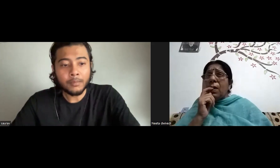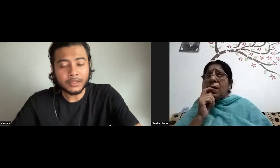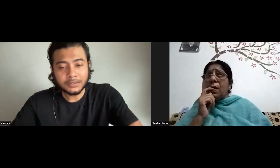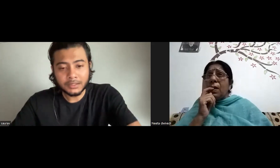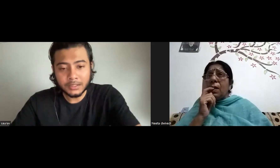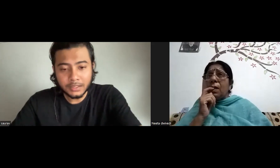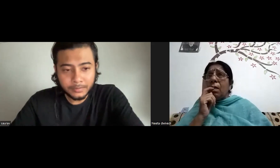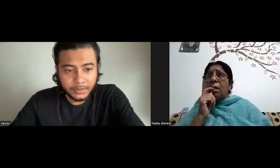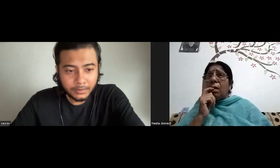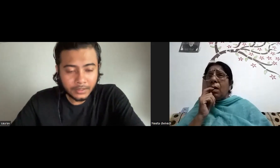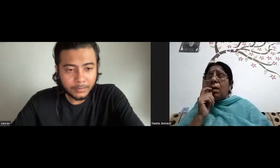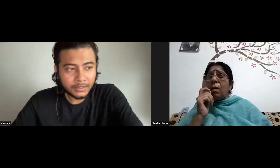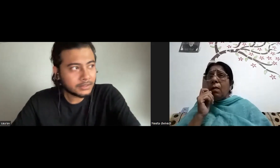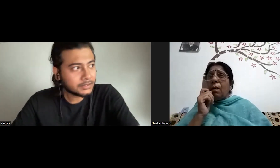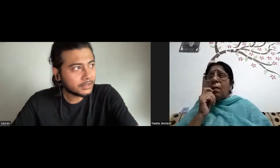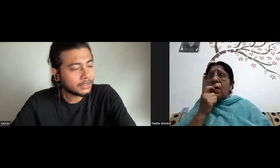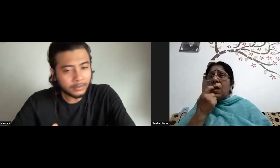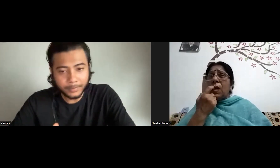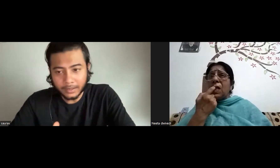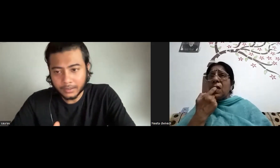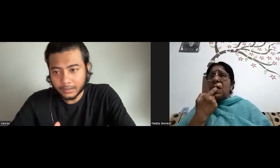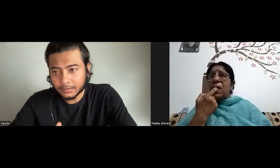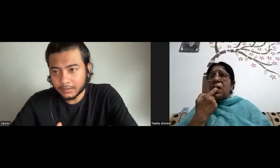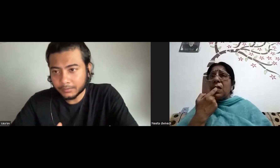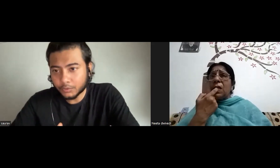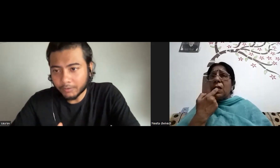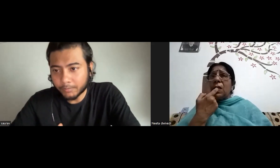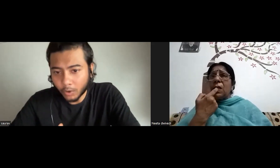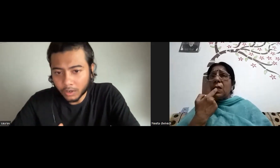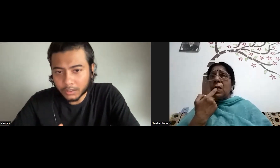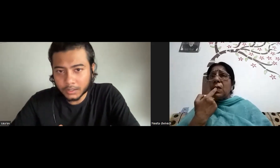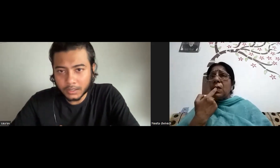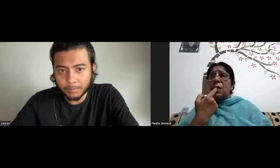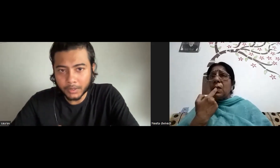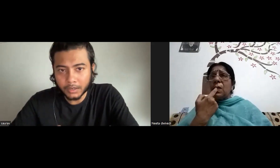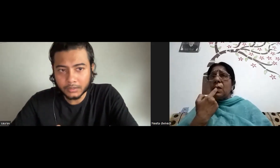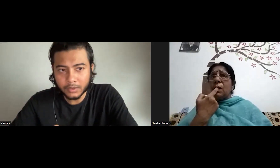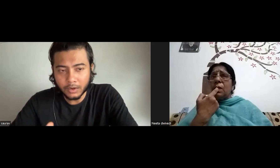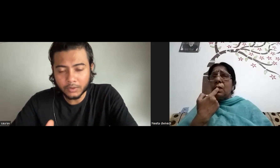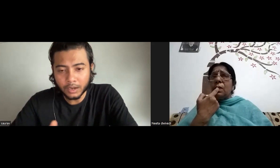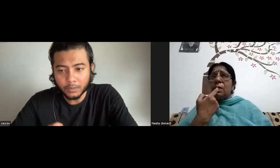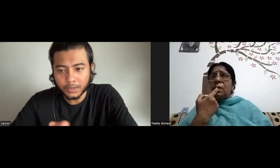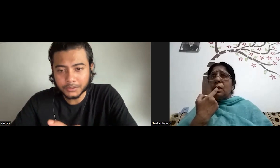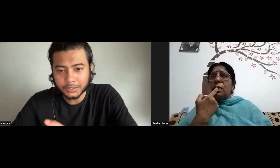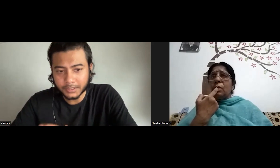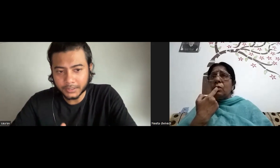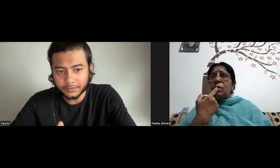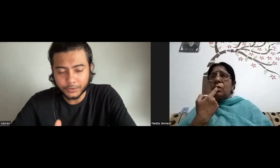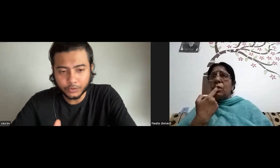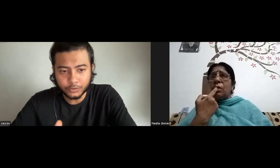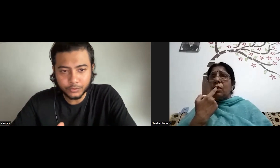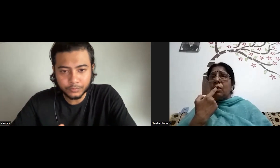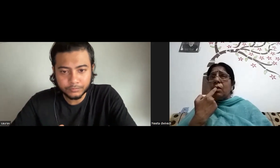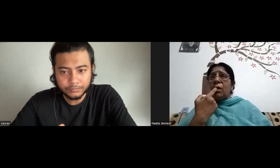Mataji, Neeta Mataji is saying that apparently it seems you have blocked her number. So how will she send the video to you? She can send it me